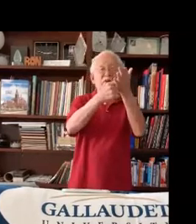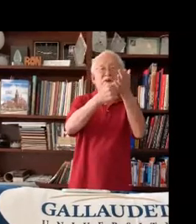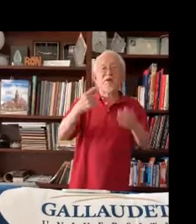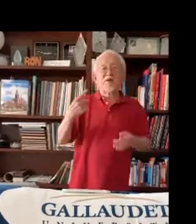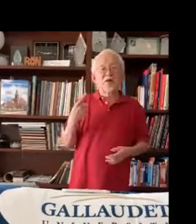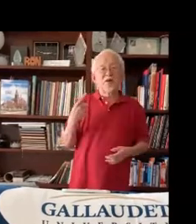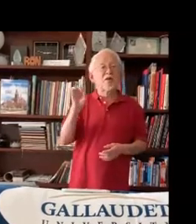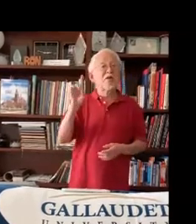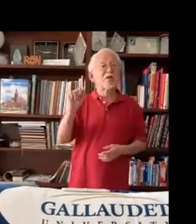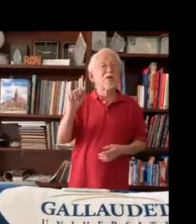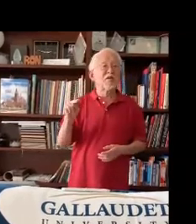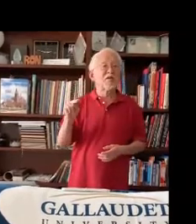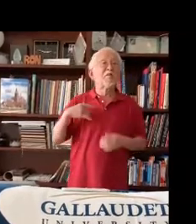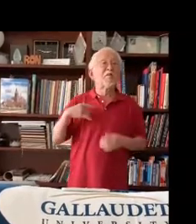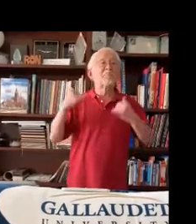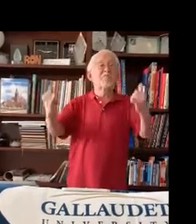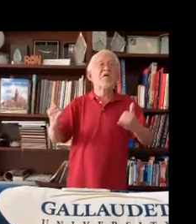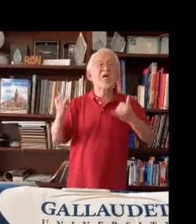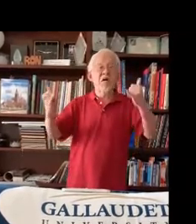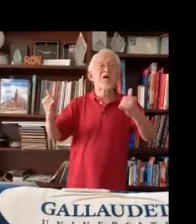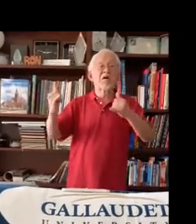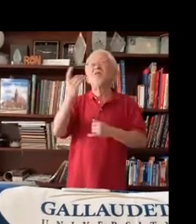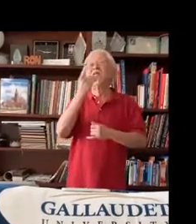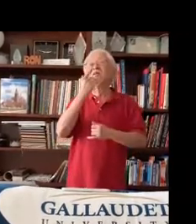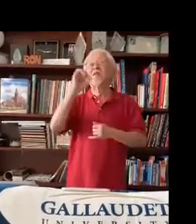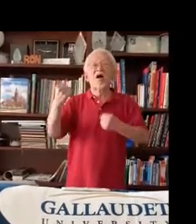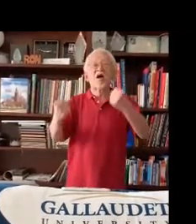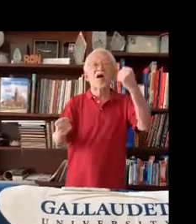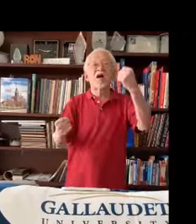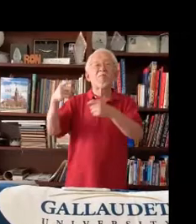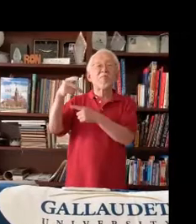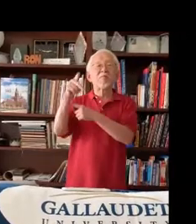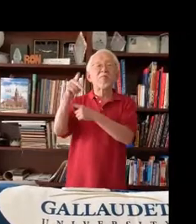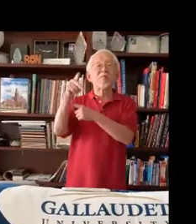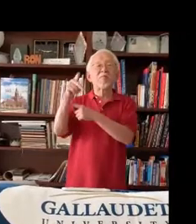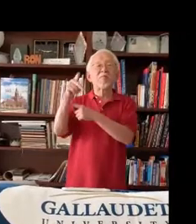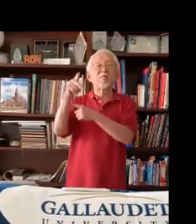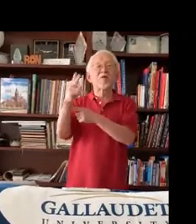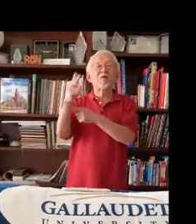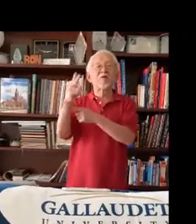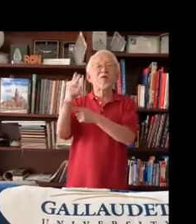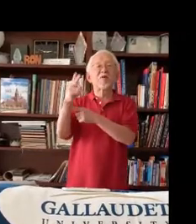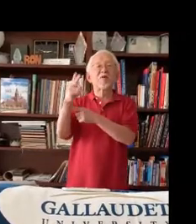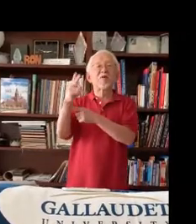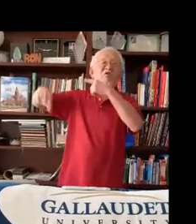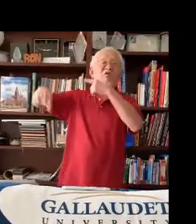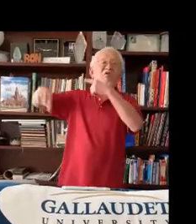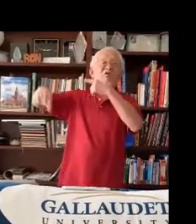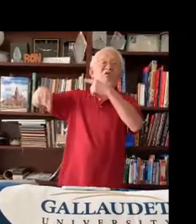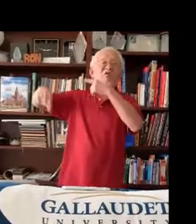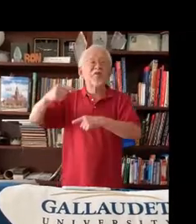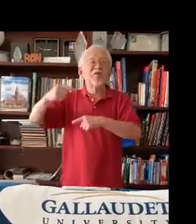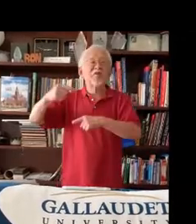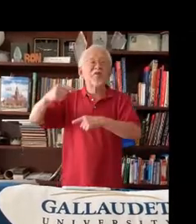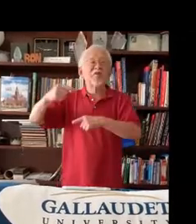And Dan and Evelyn were discussing, and I didn't. I was just playing in Delight's car, just staying there, turning